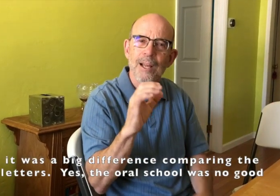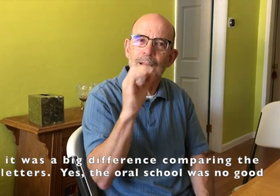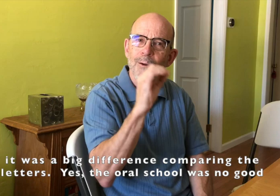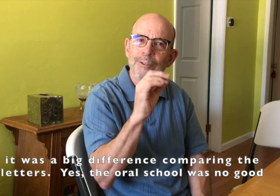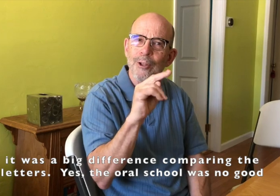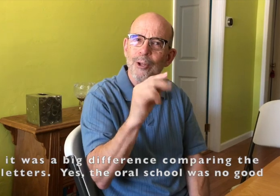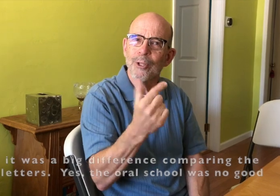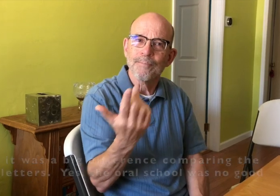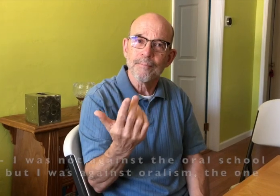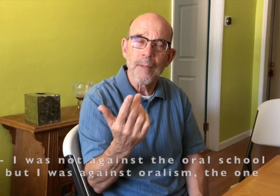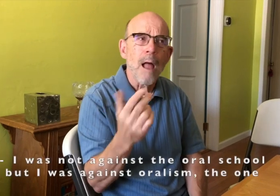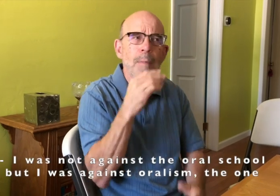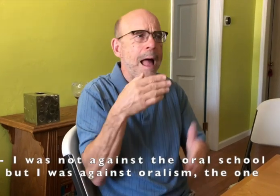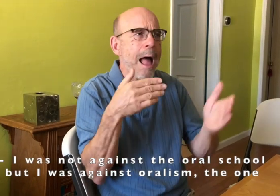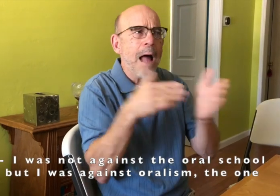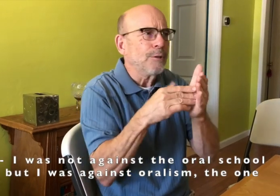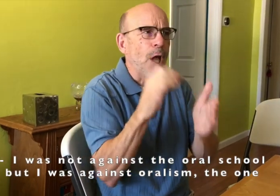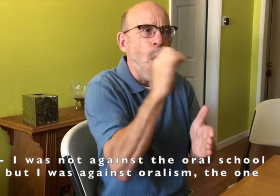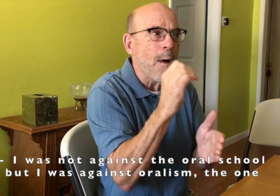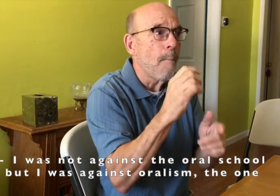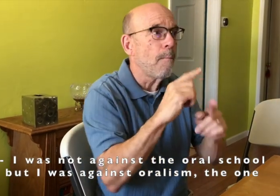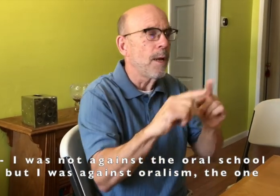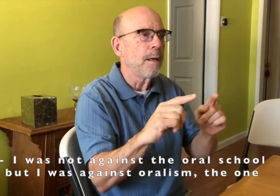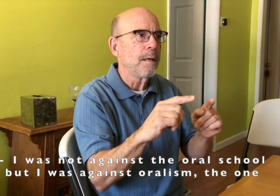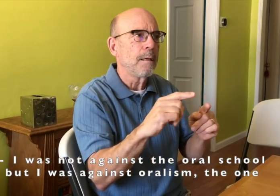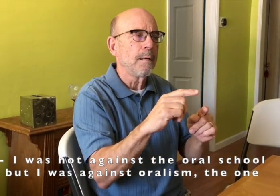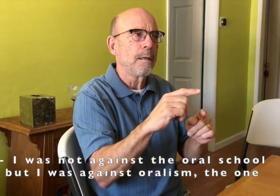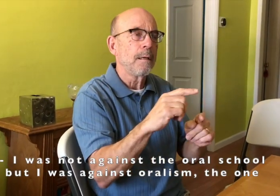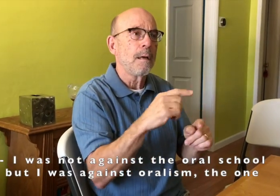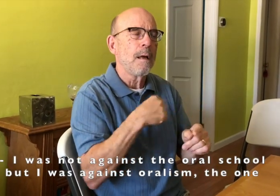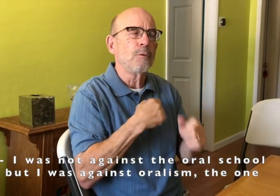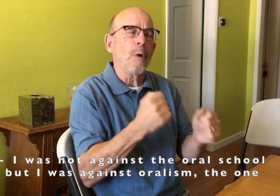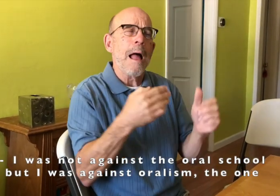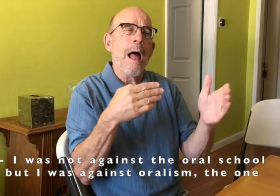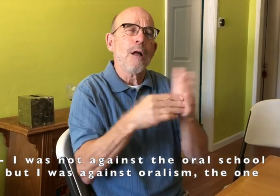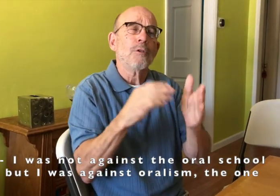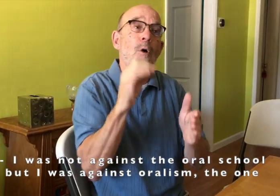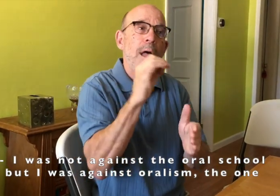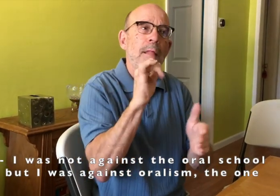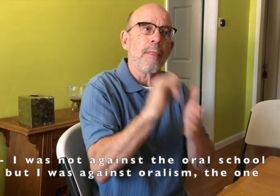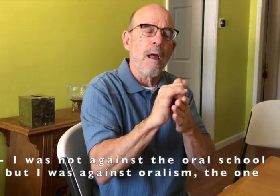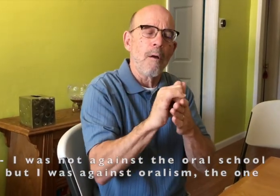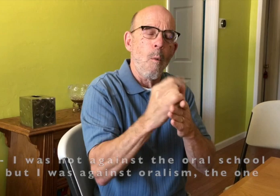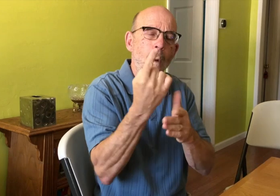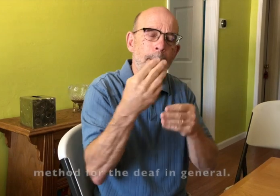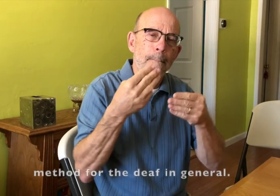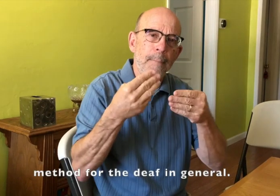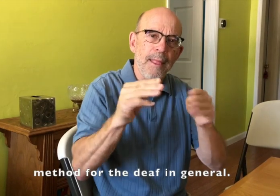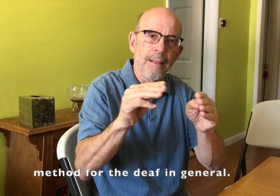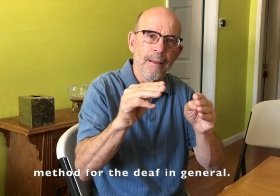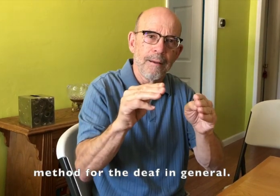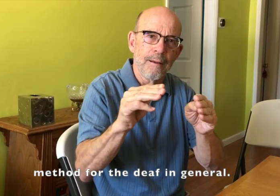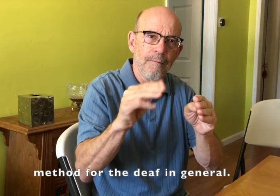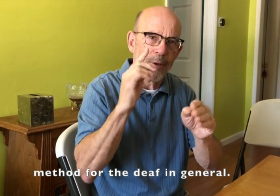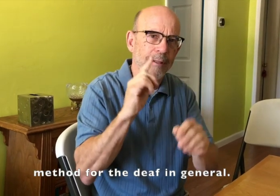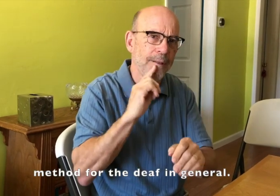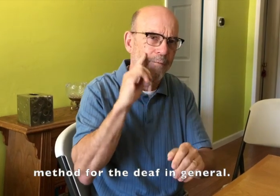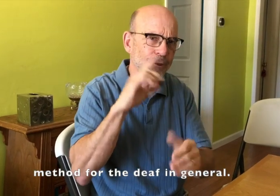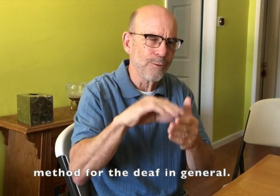letters. Yes, the oral school was no good. Nothing against the oral school, but I was against oralism and the method for deaf